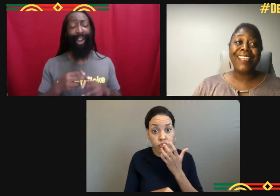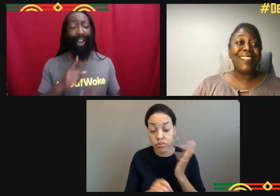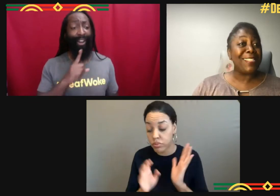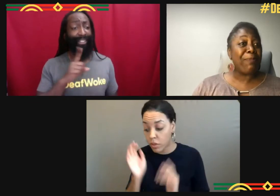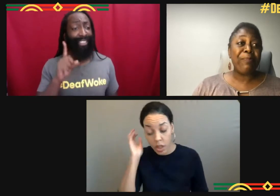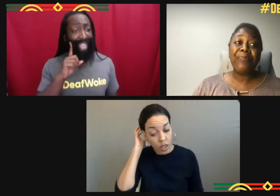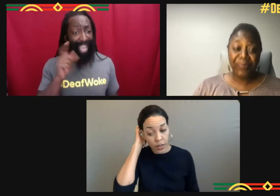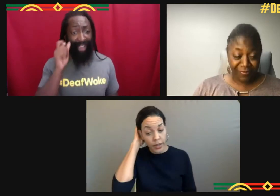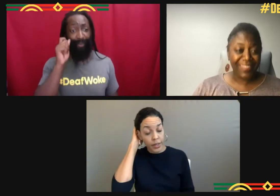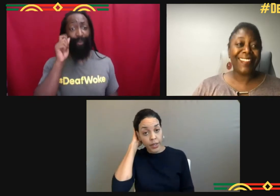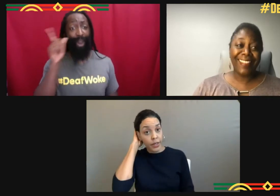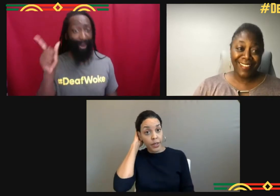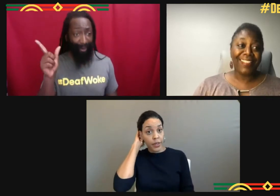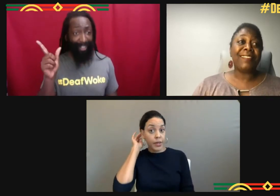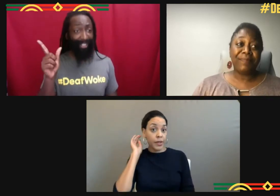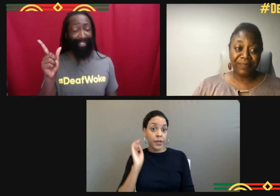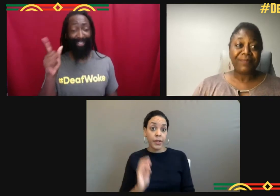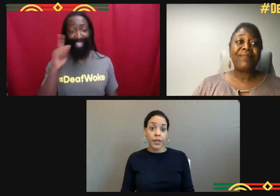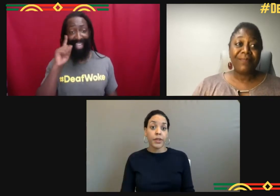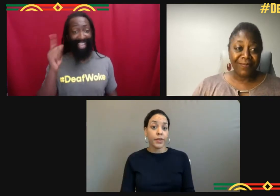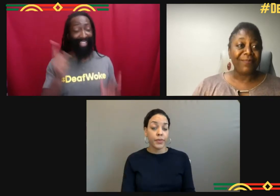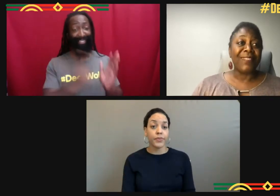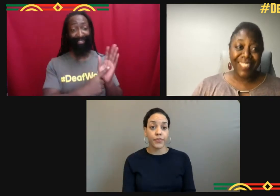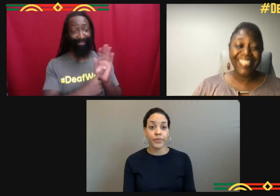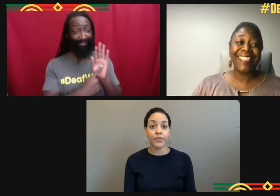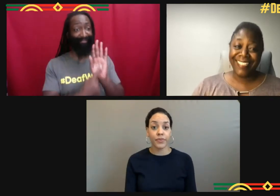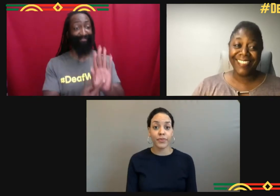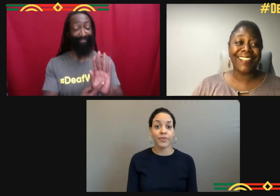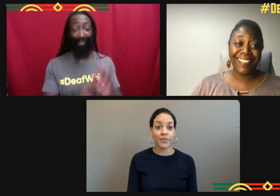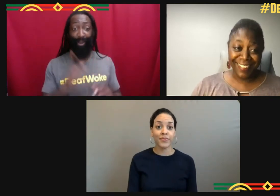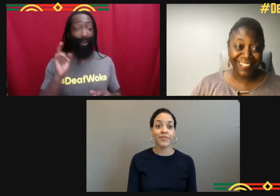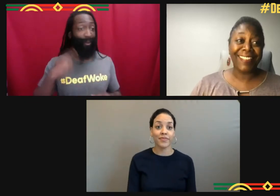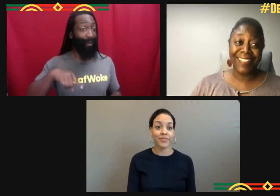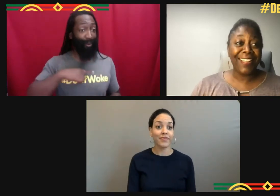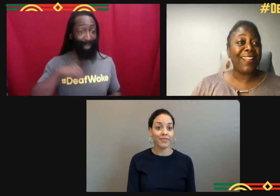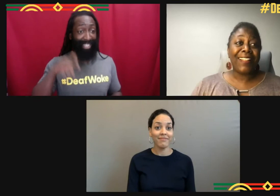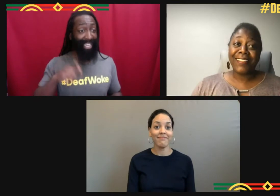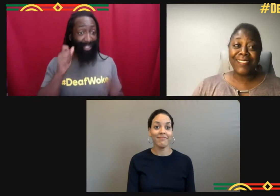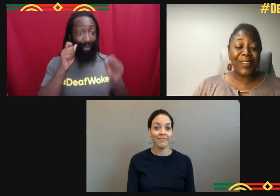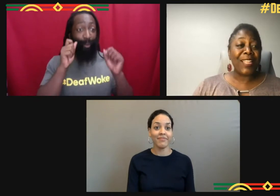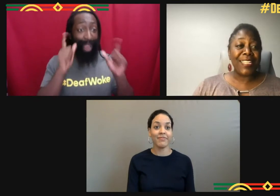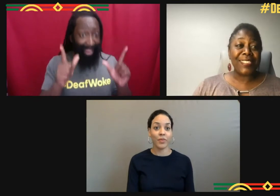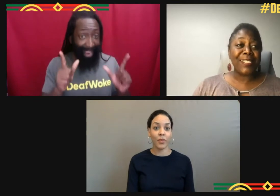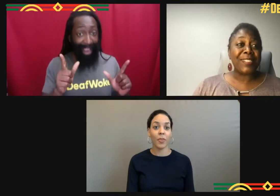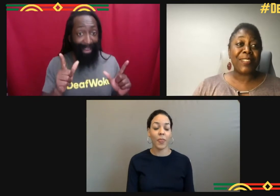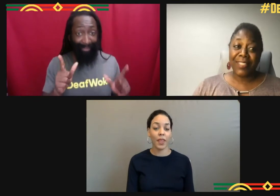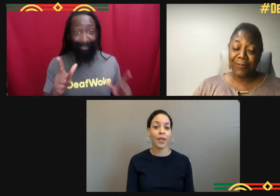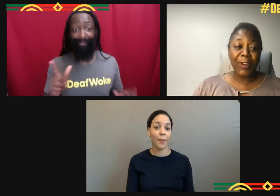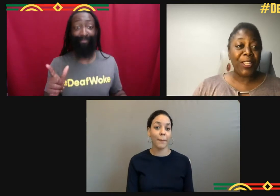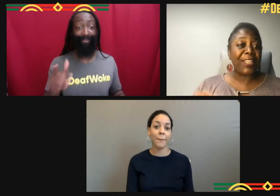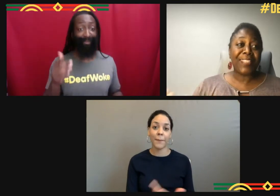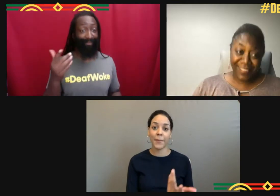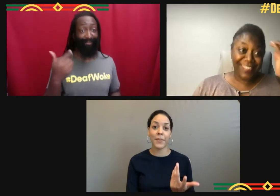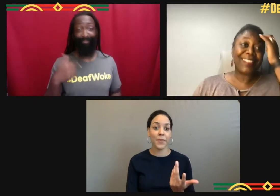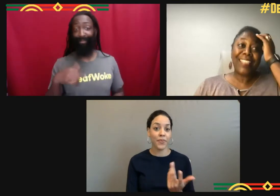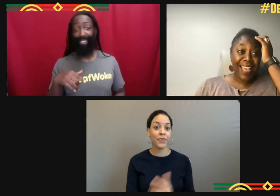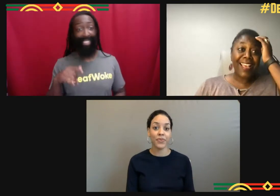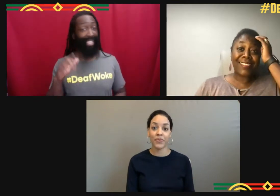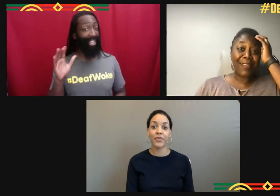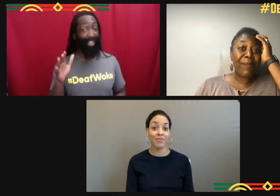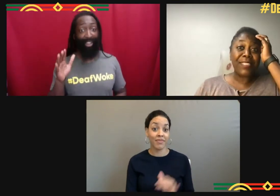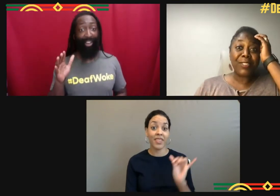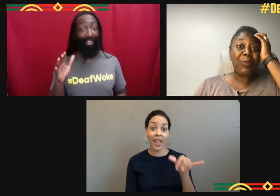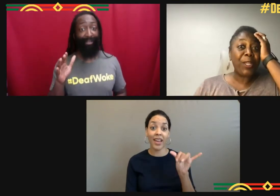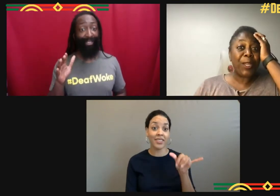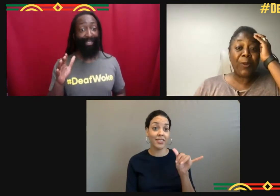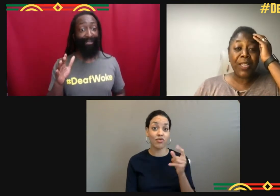Come on. This show is deaf woke. Come on. Well, let's just. We need to wake up, right?